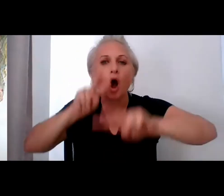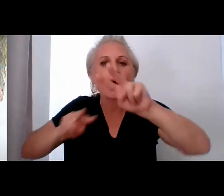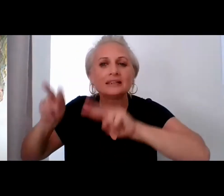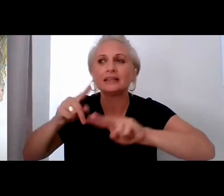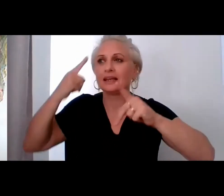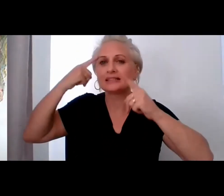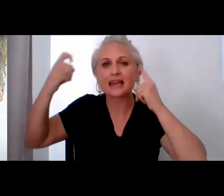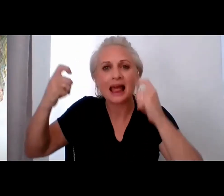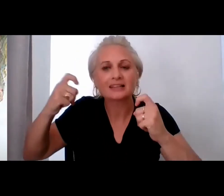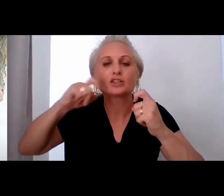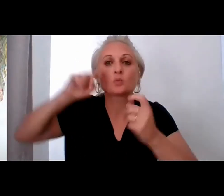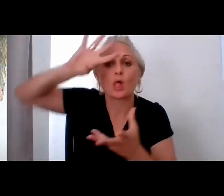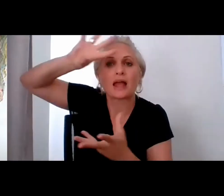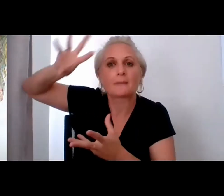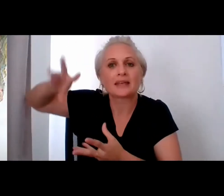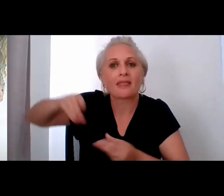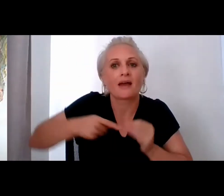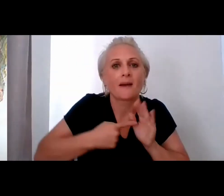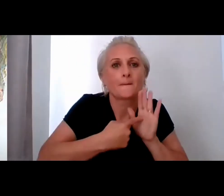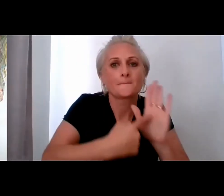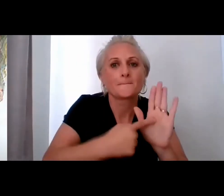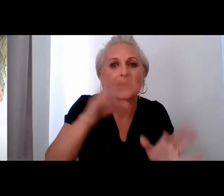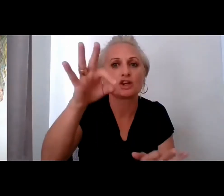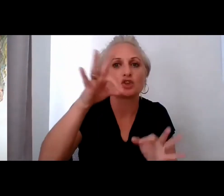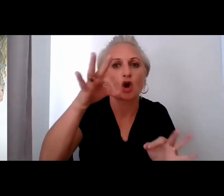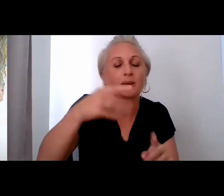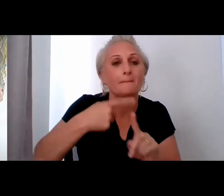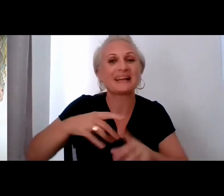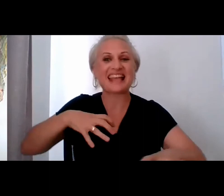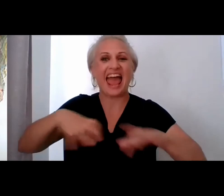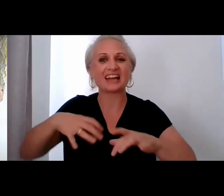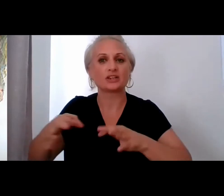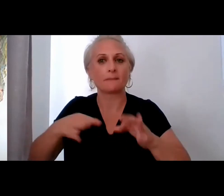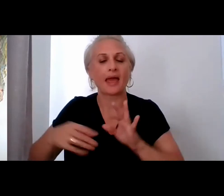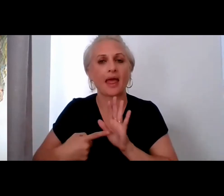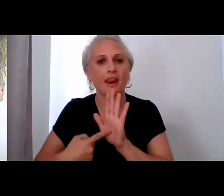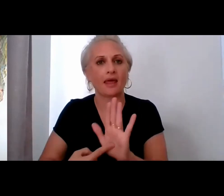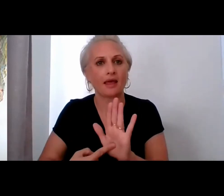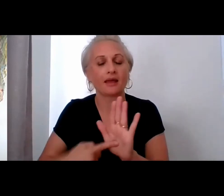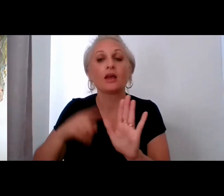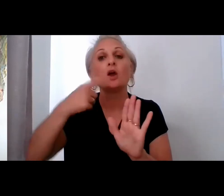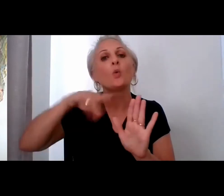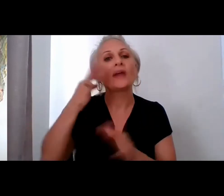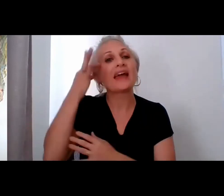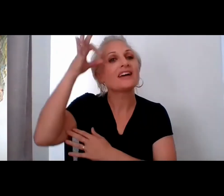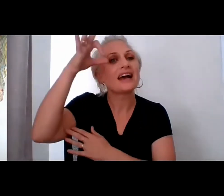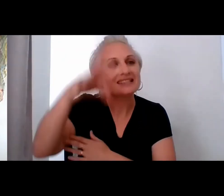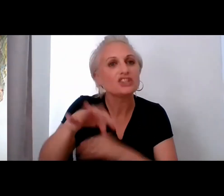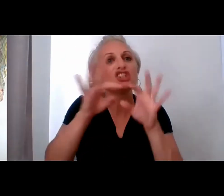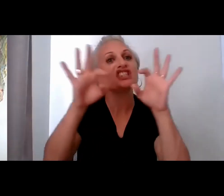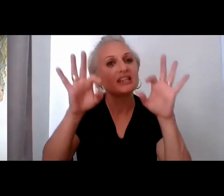plan. There is a suggested template in our policy guide for writing up your accessibility